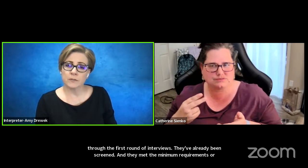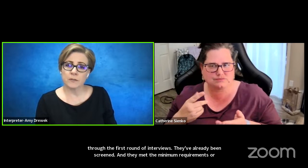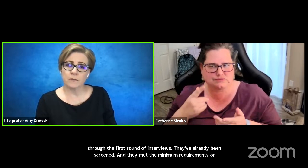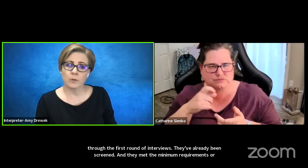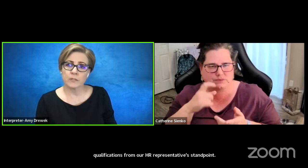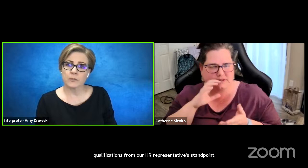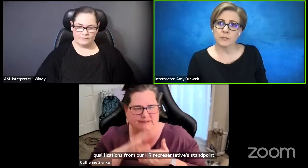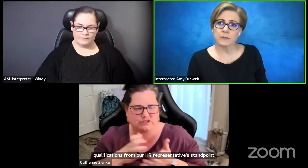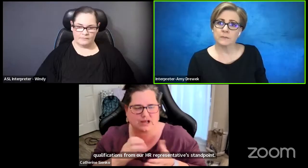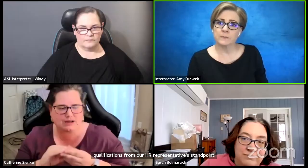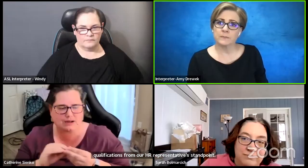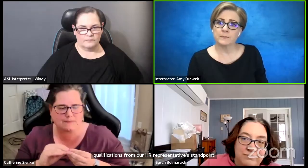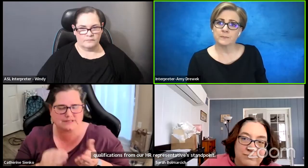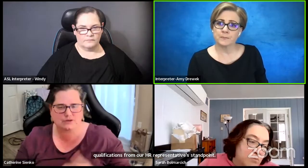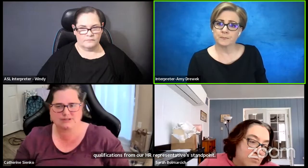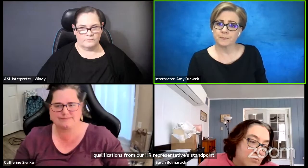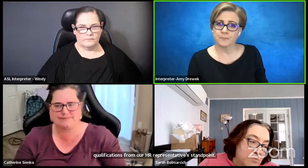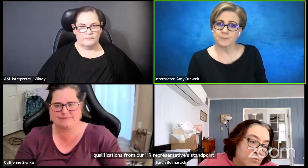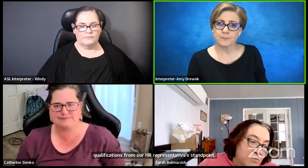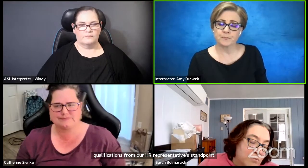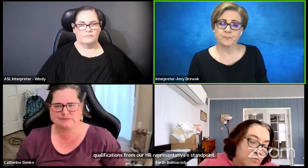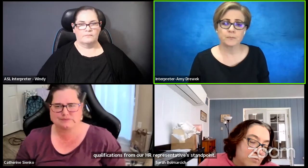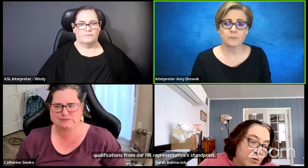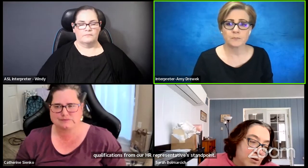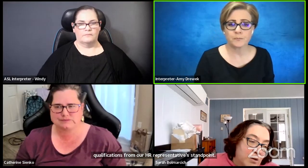Commissioner Bolmarsich, the floor is yours.